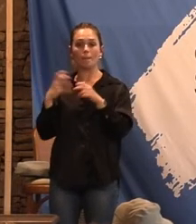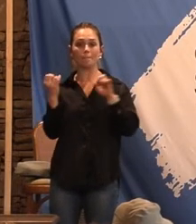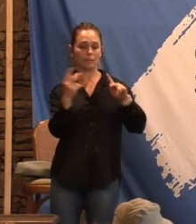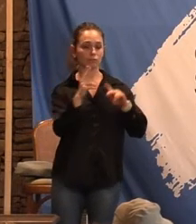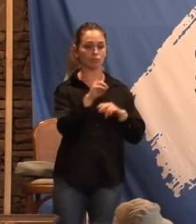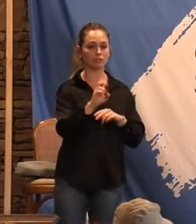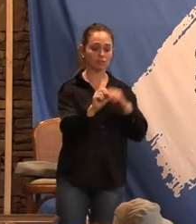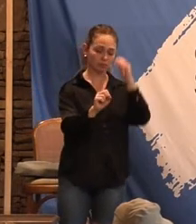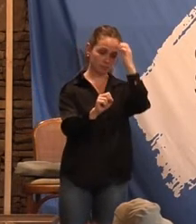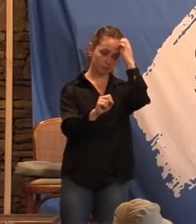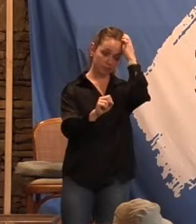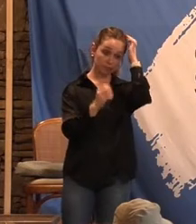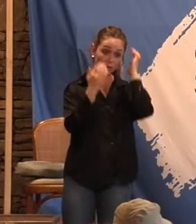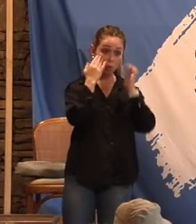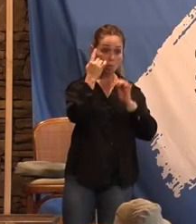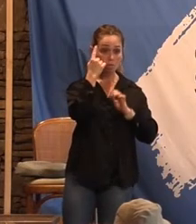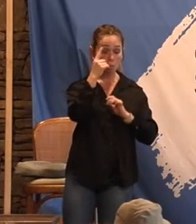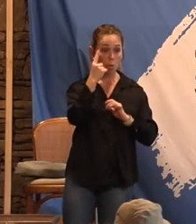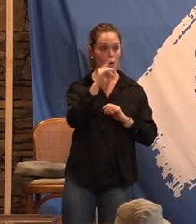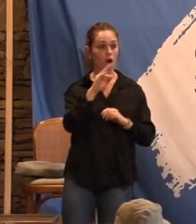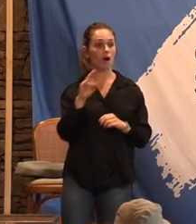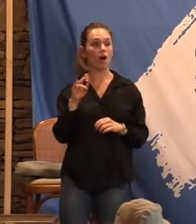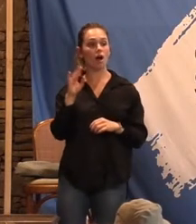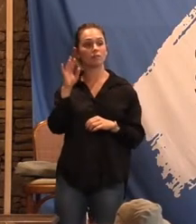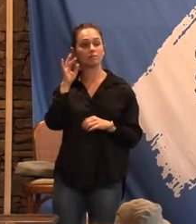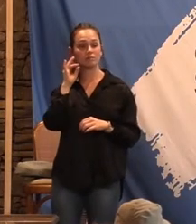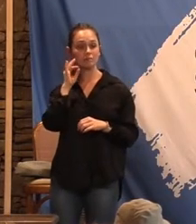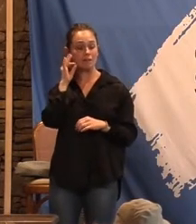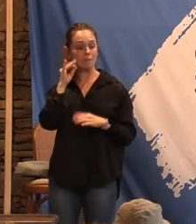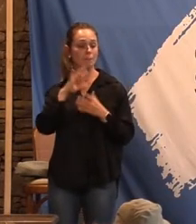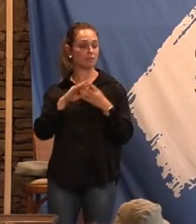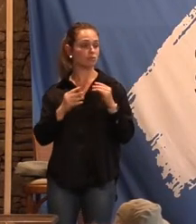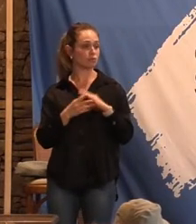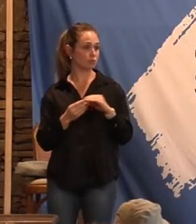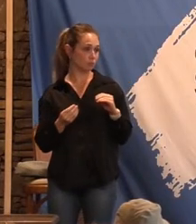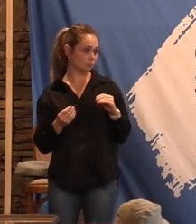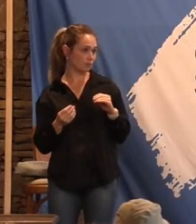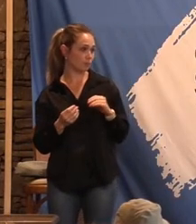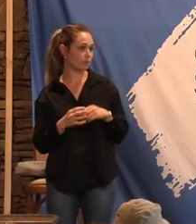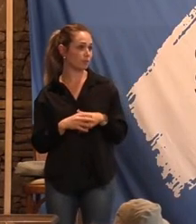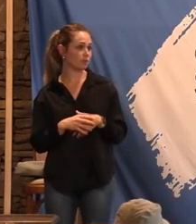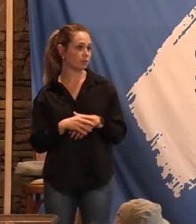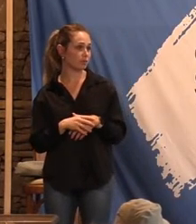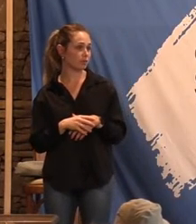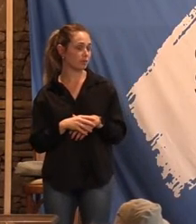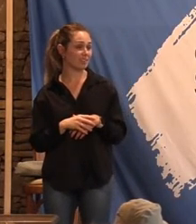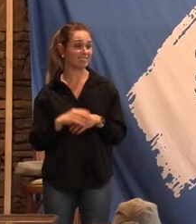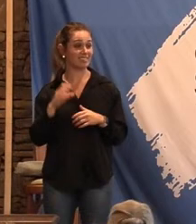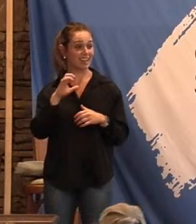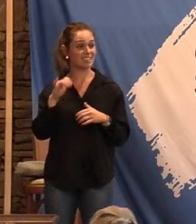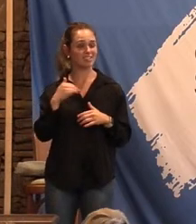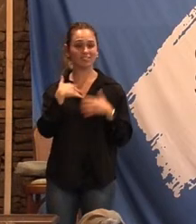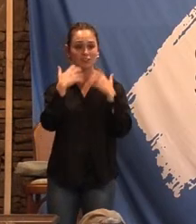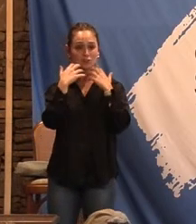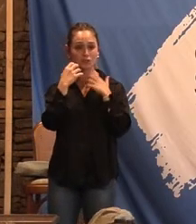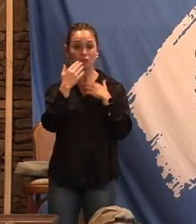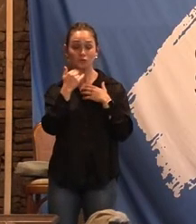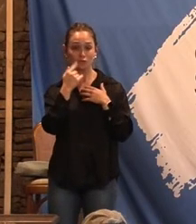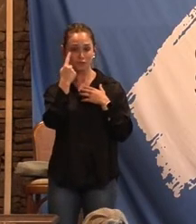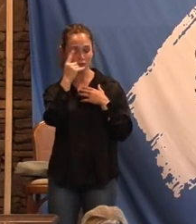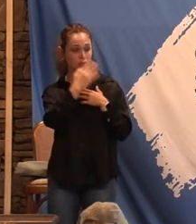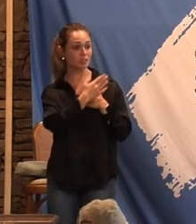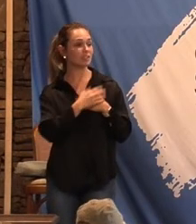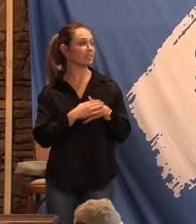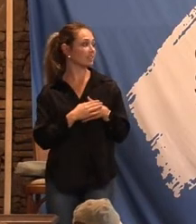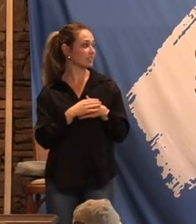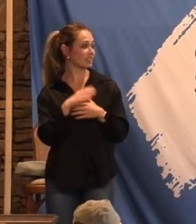United States, and is known for her Native American stories. And that's just another treat for you.